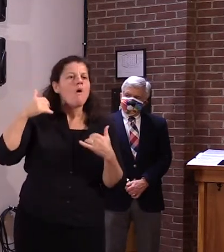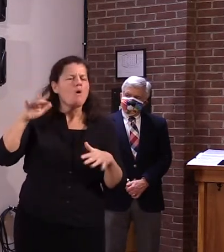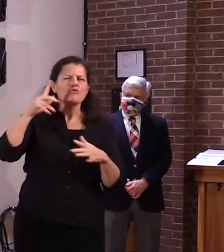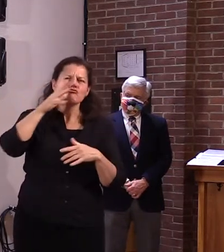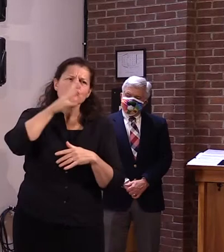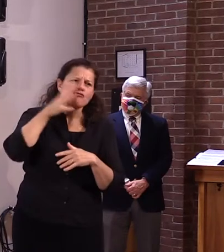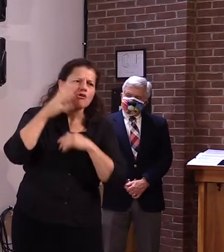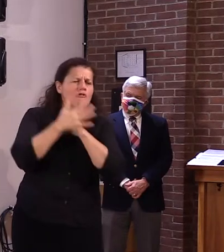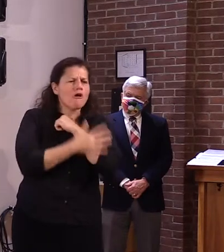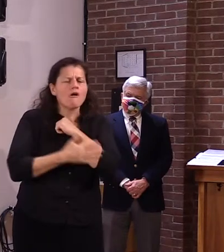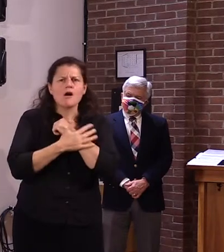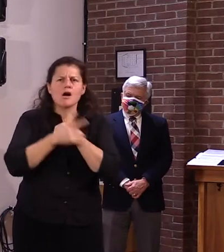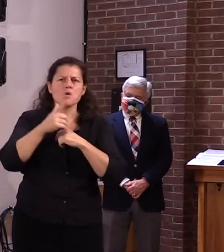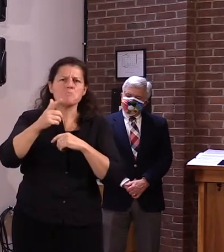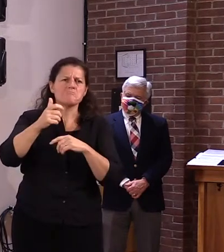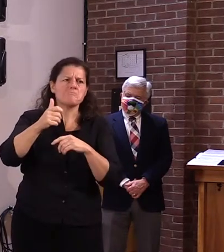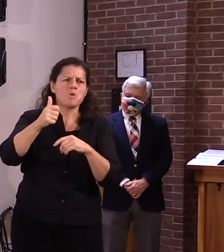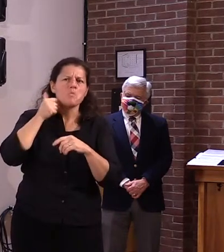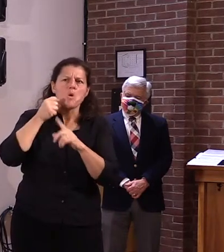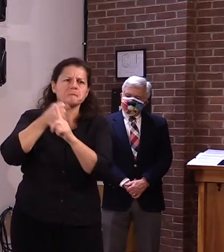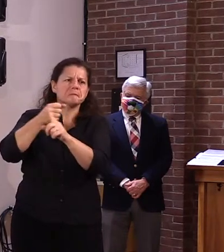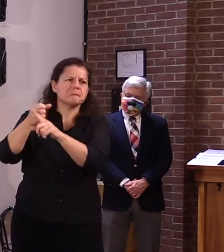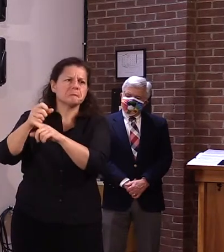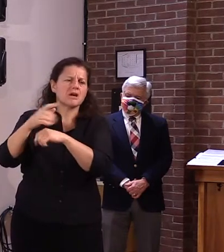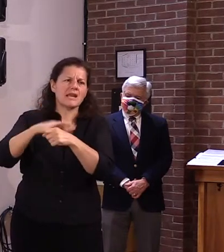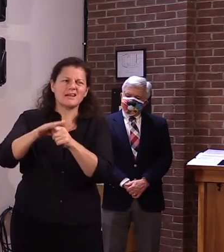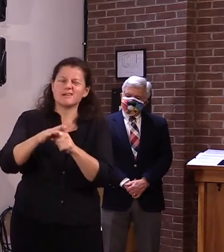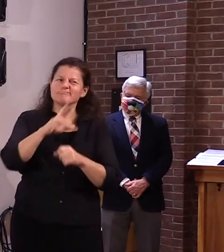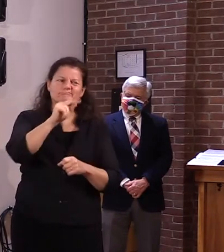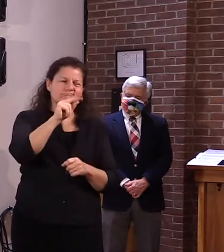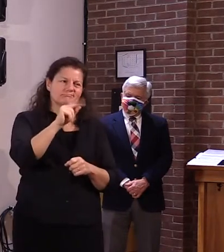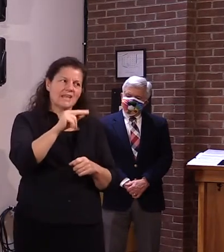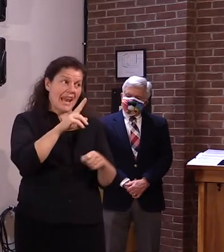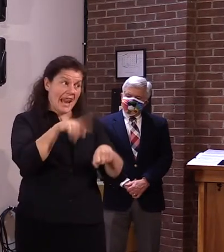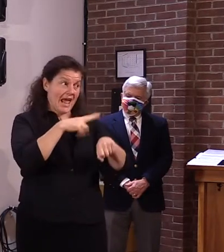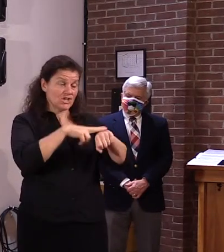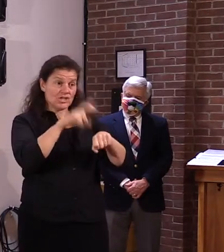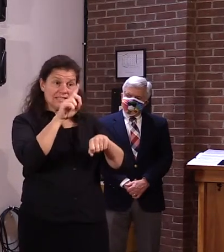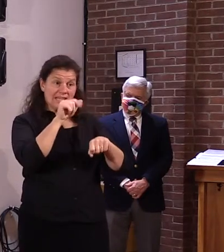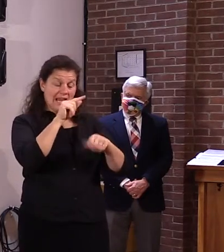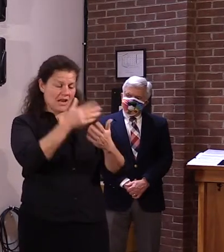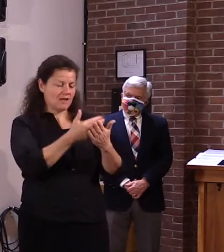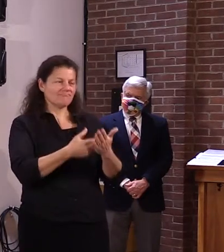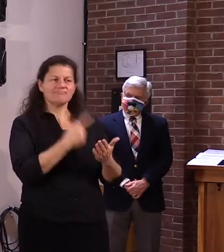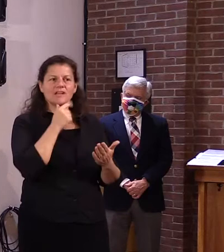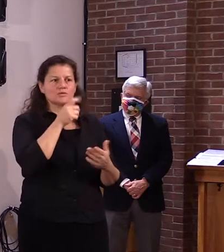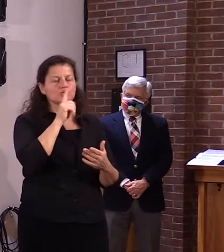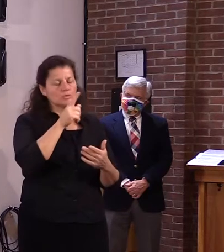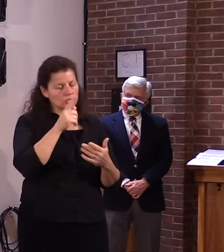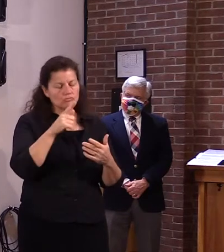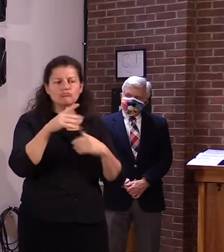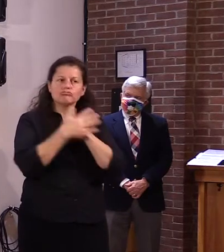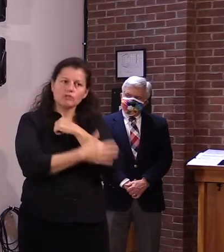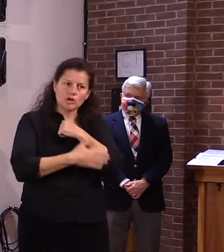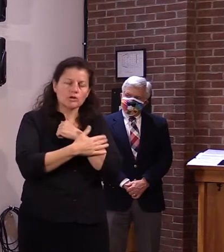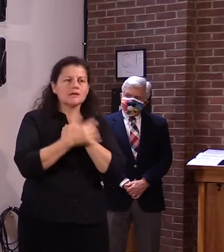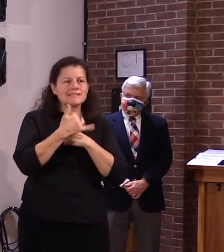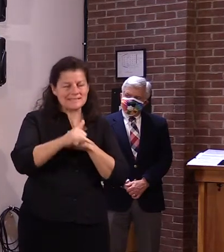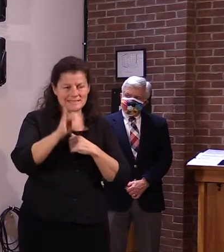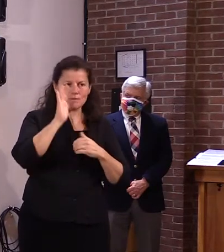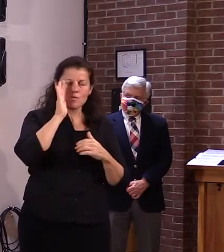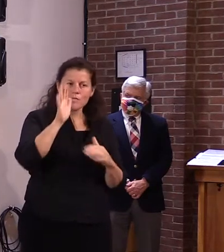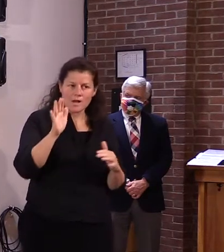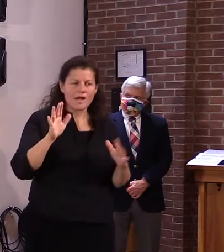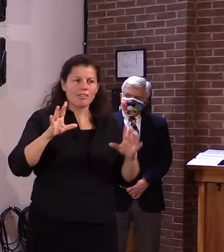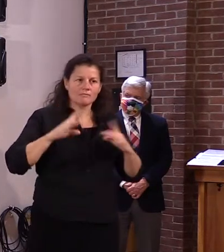backed up by the national data anyways. How about if I tell you that they are the most